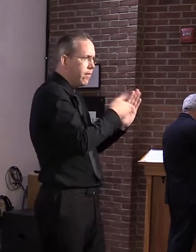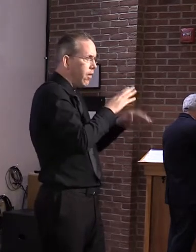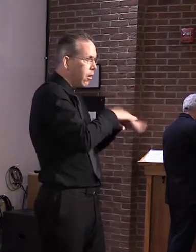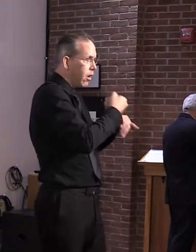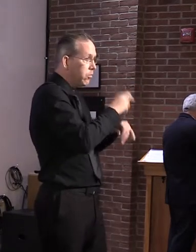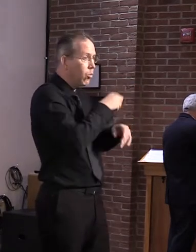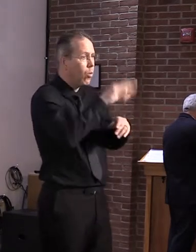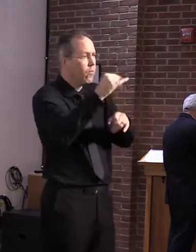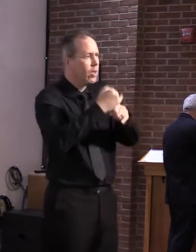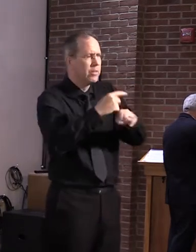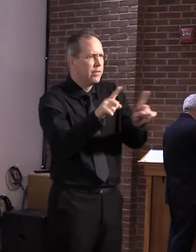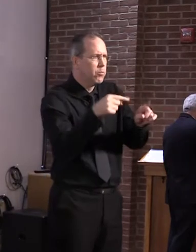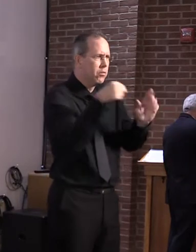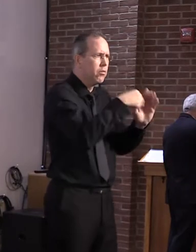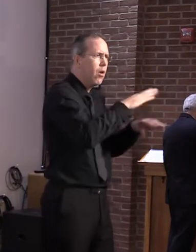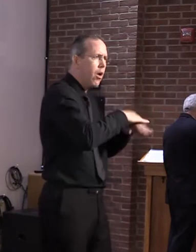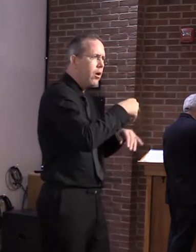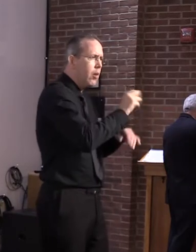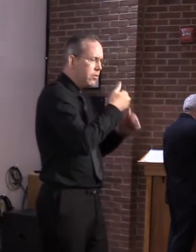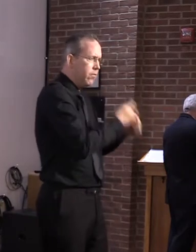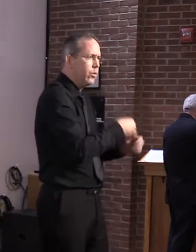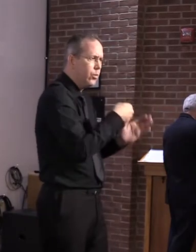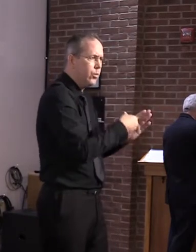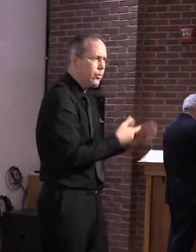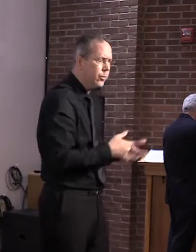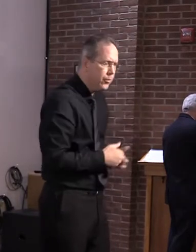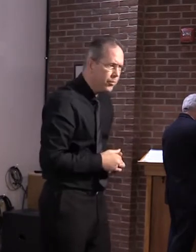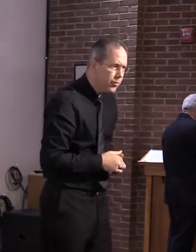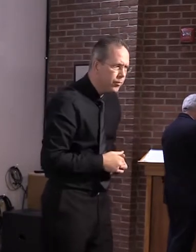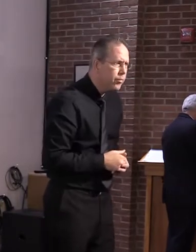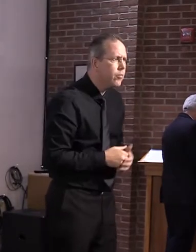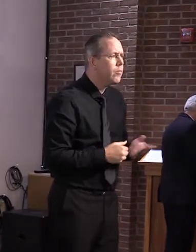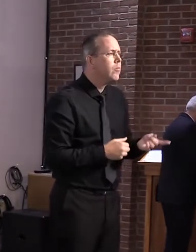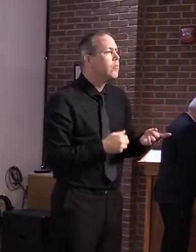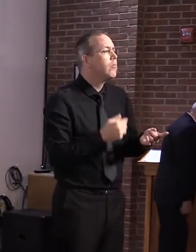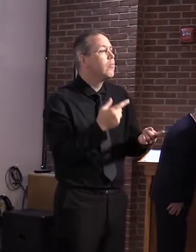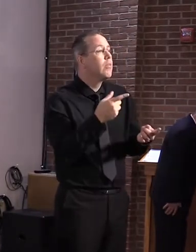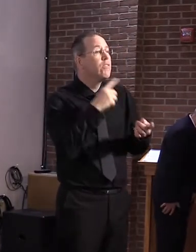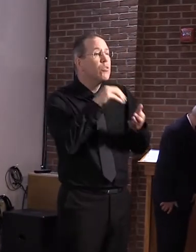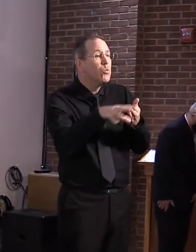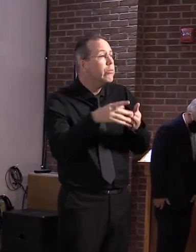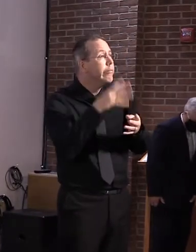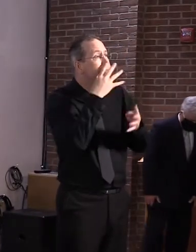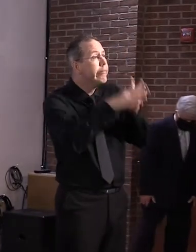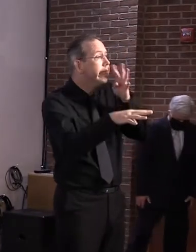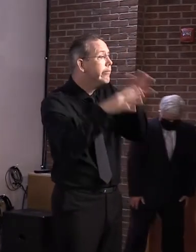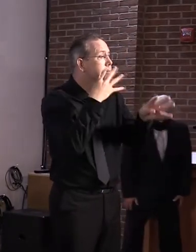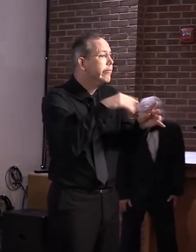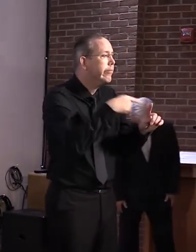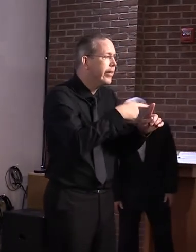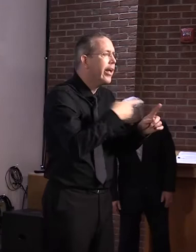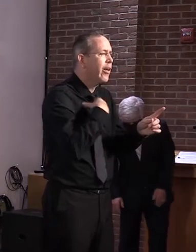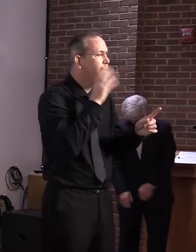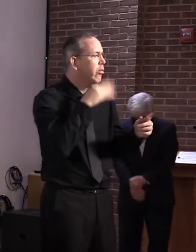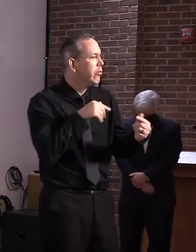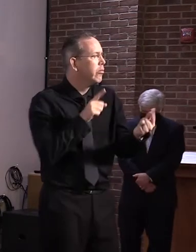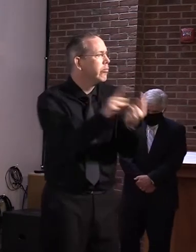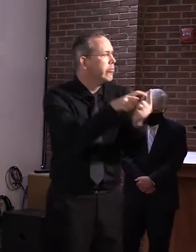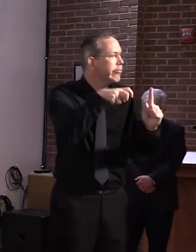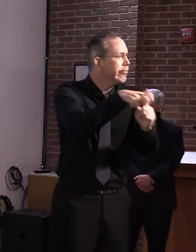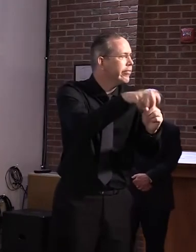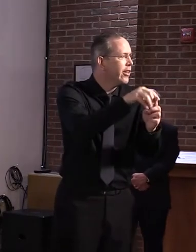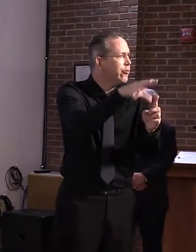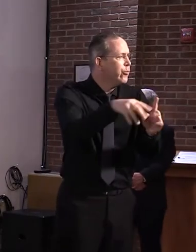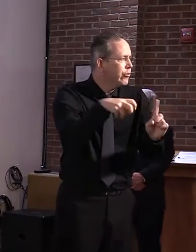and situations are brought to us where they're flouting these rules. Of course, the city has a big role to play here, and we will